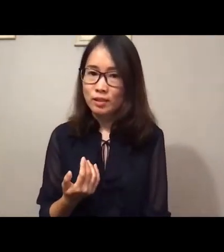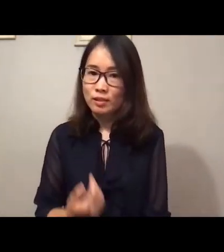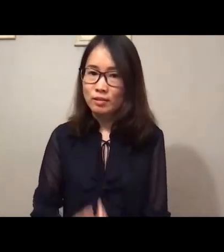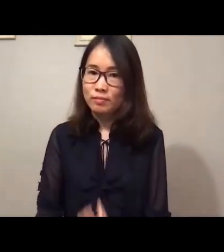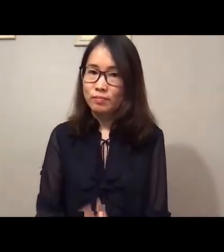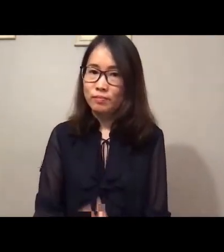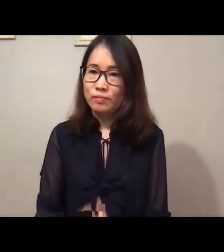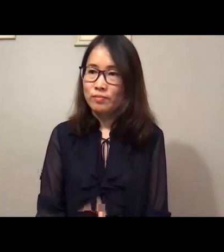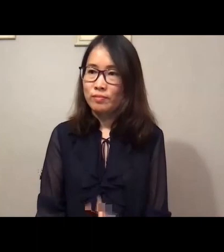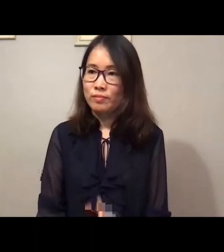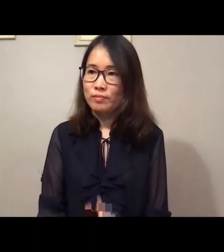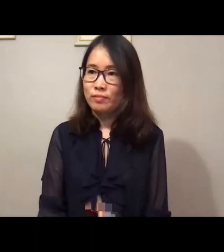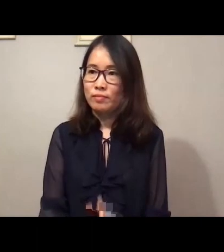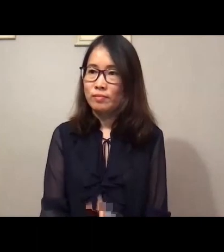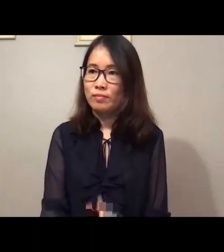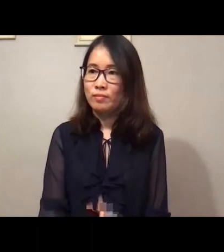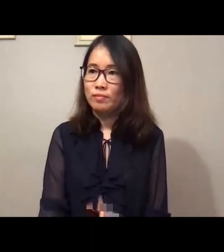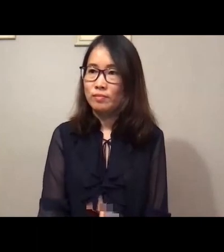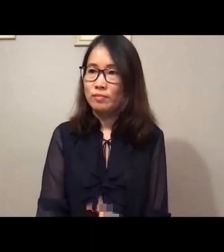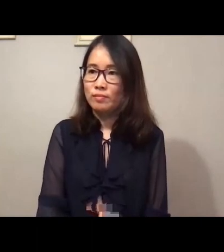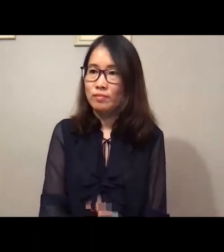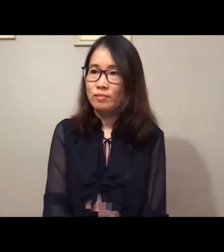up through high school.